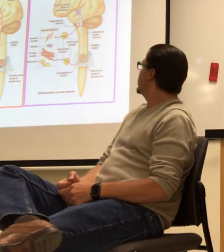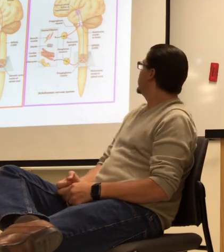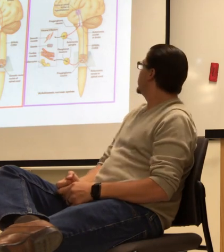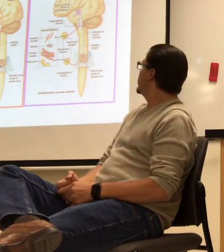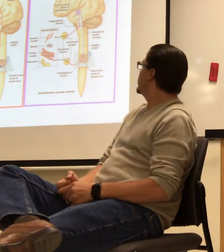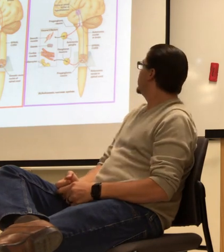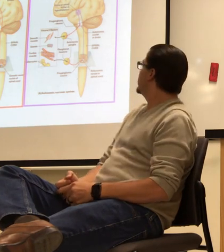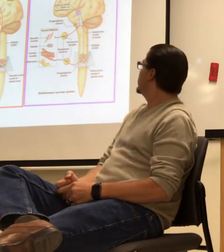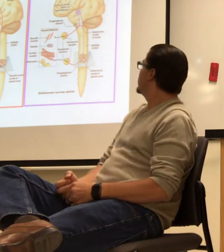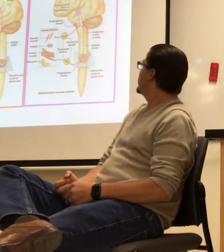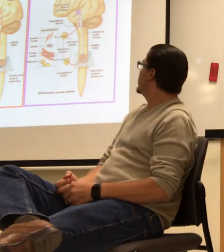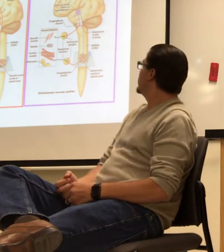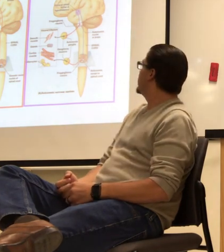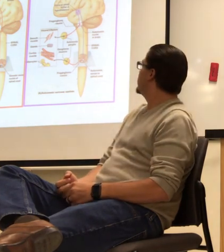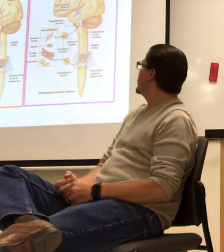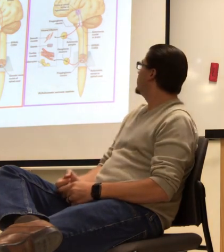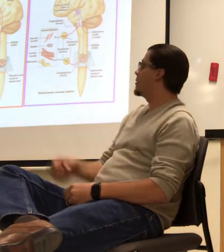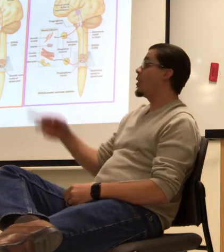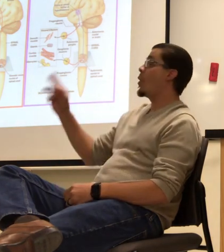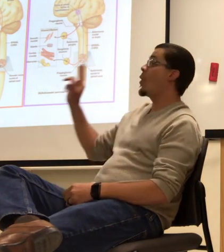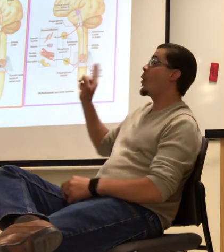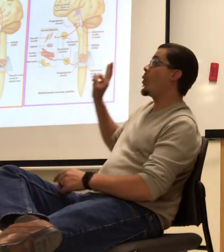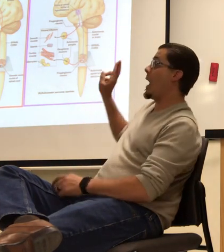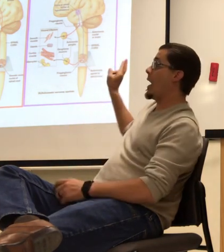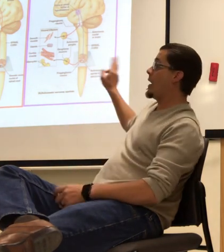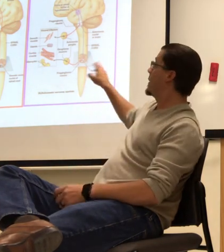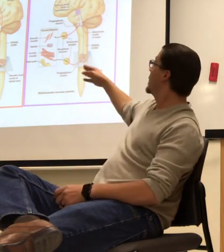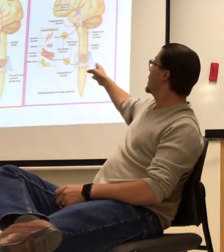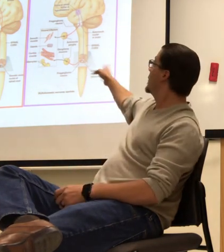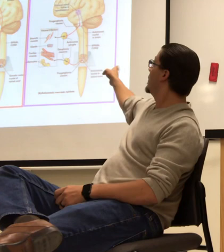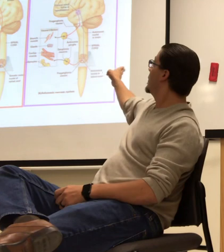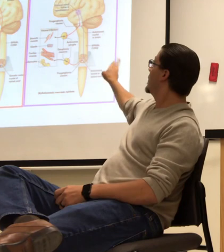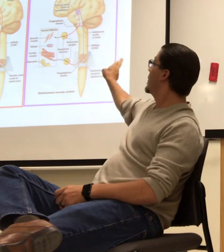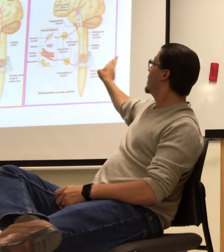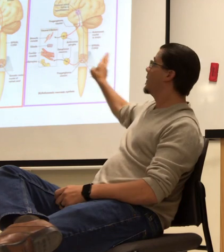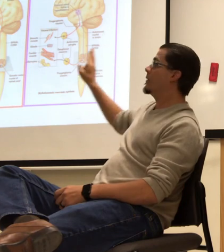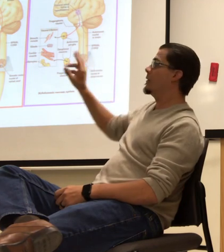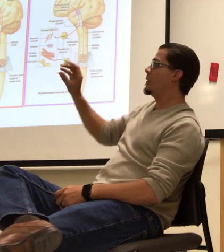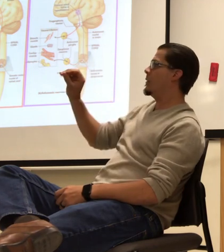So on the right, we have somatic nervous system,